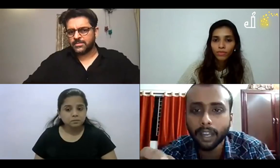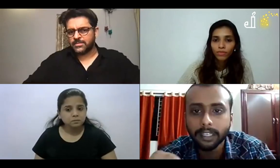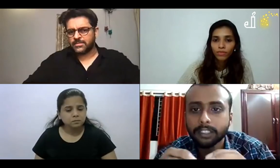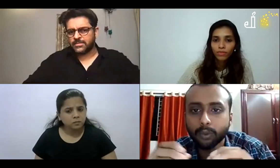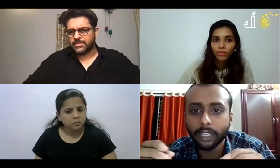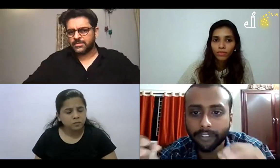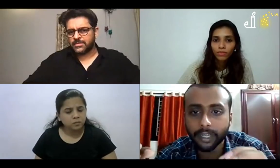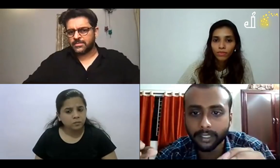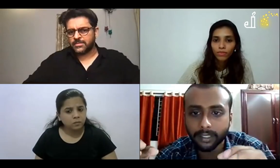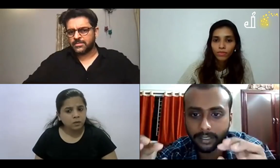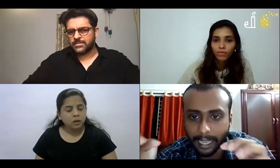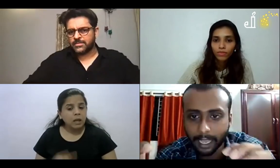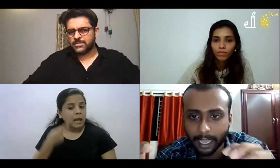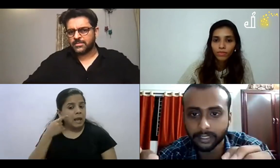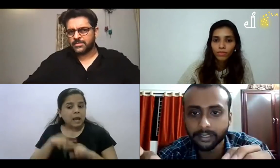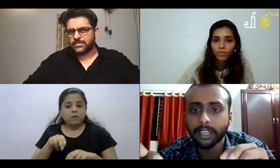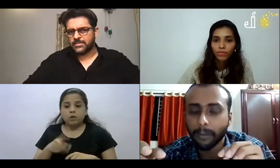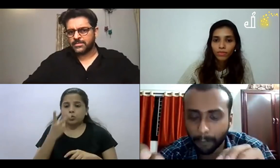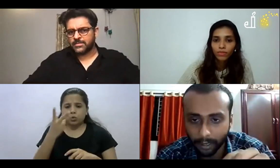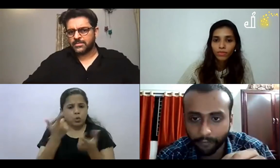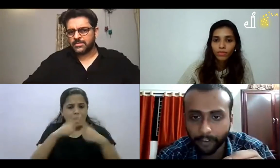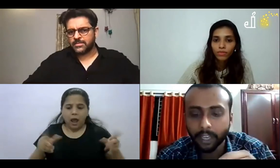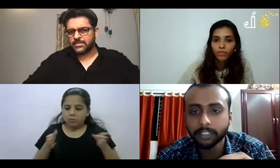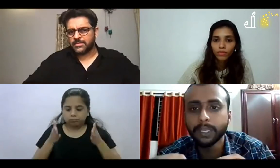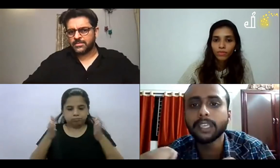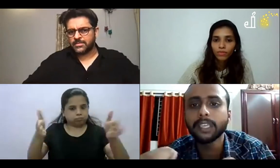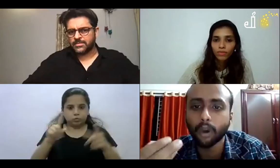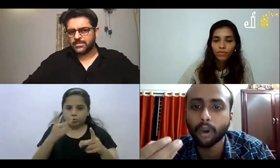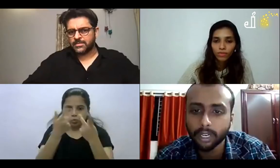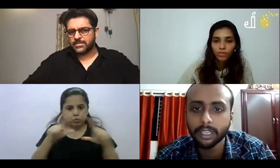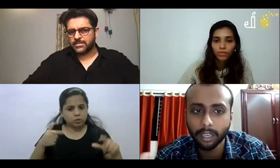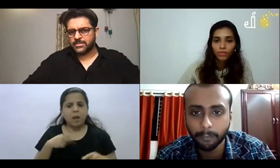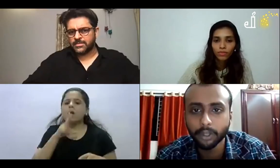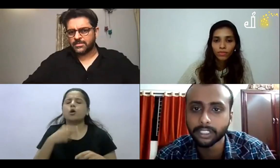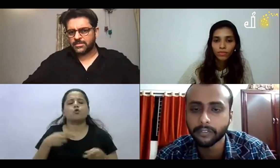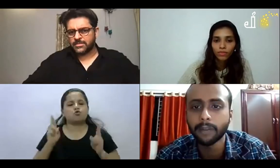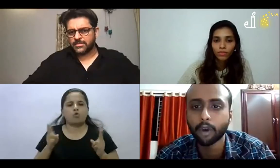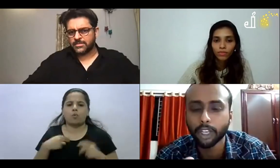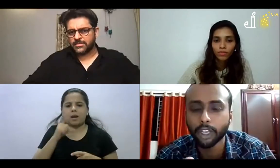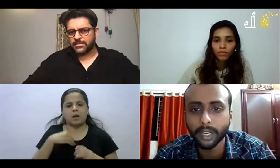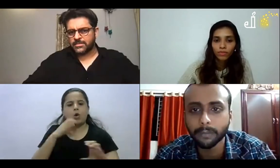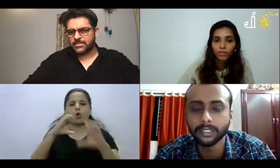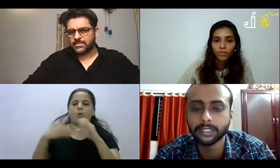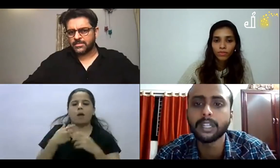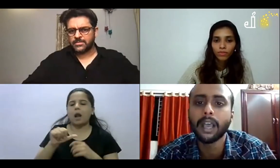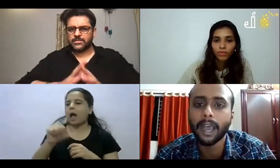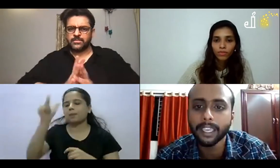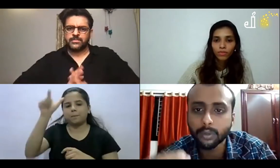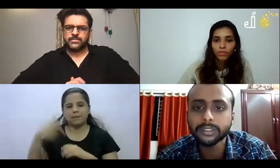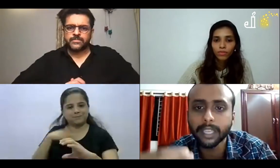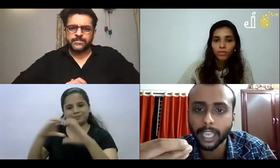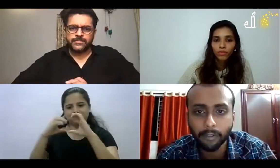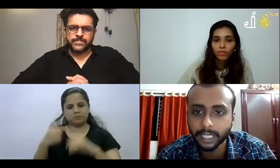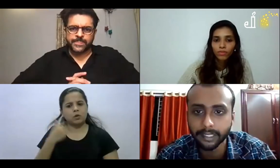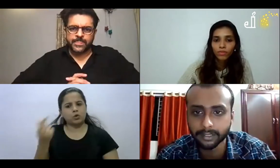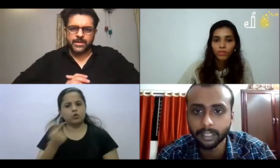are considered as two different languages, when we are speaking in ordinary communication, when I'm talking to another person, I